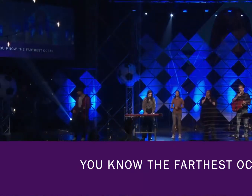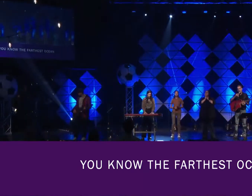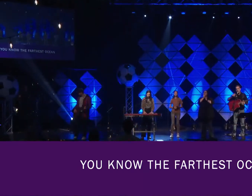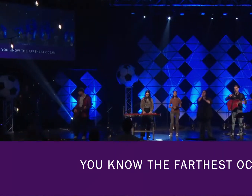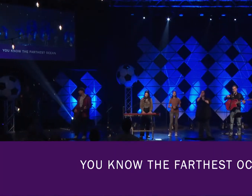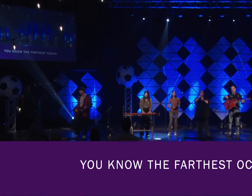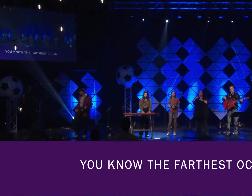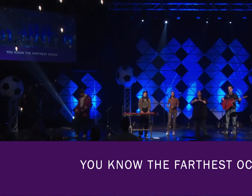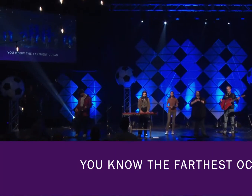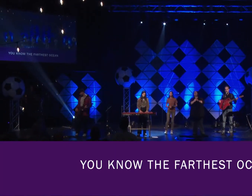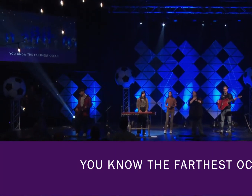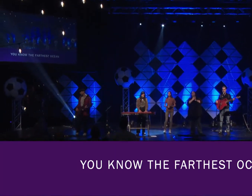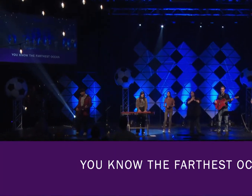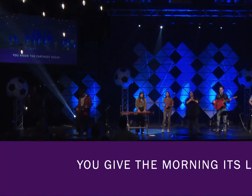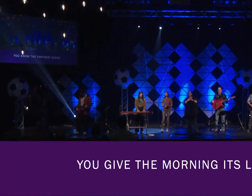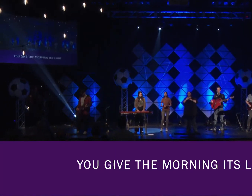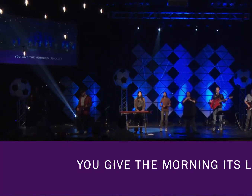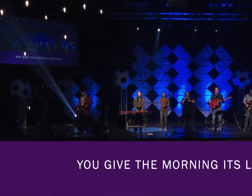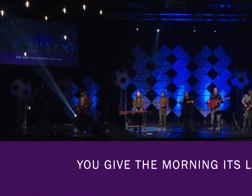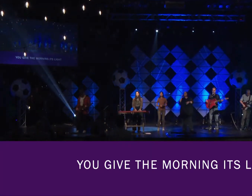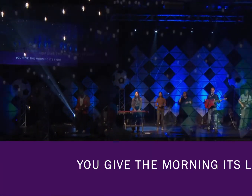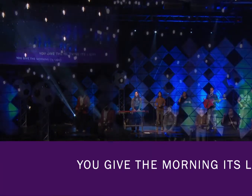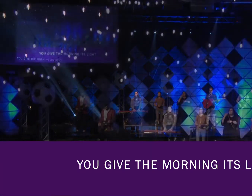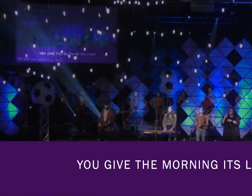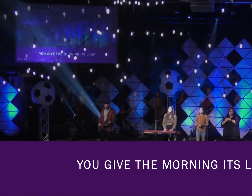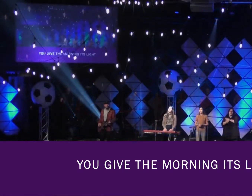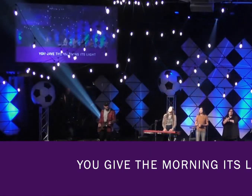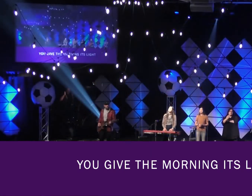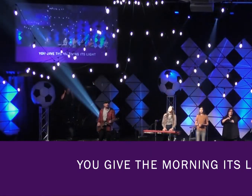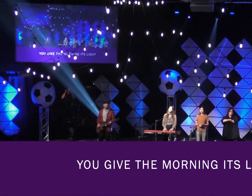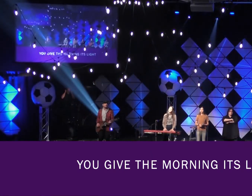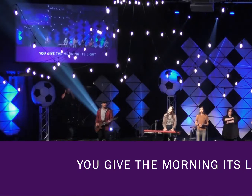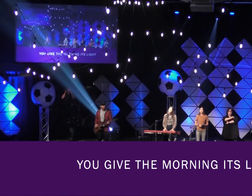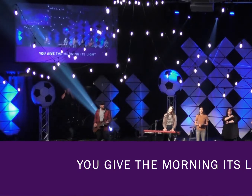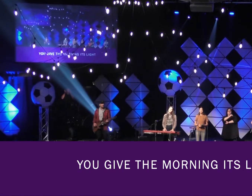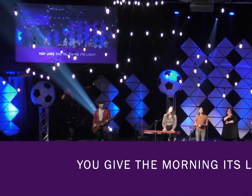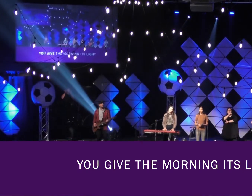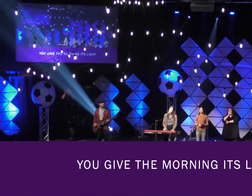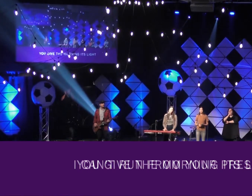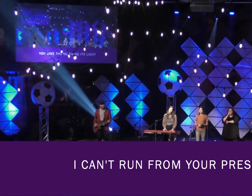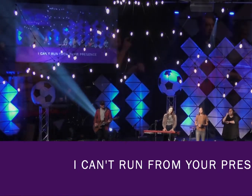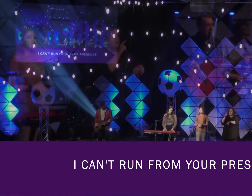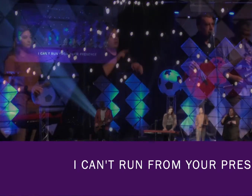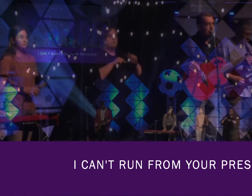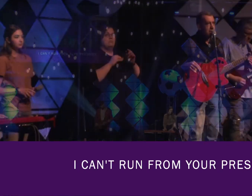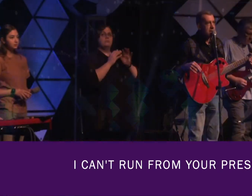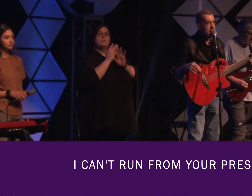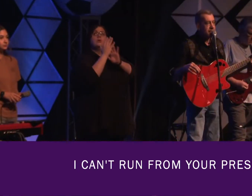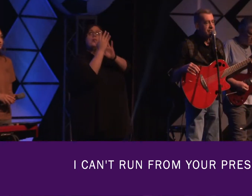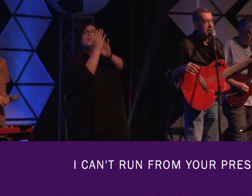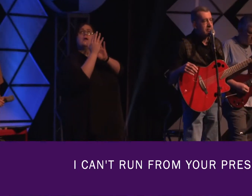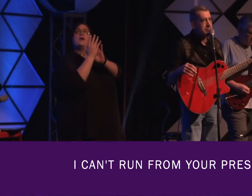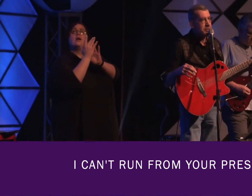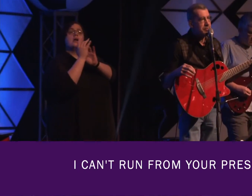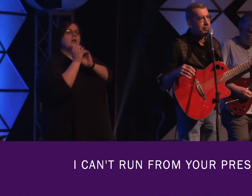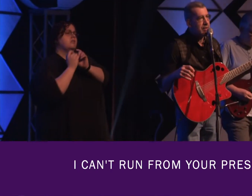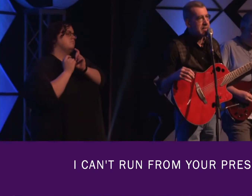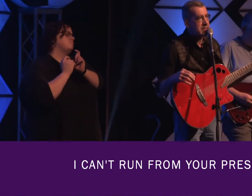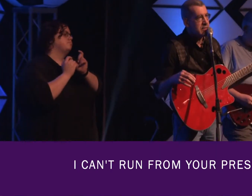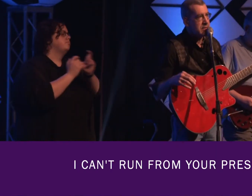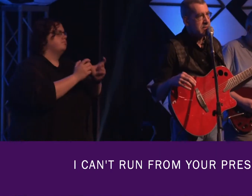the farthest ocean, give the morning its light. I can't run from